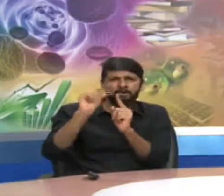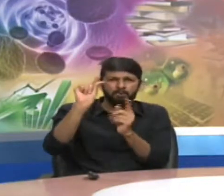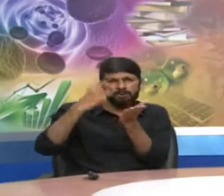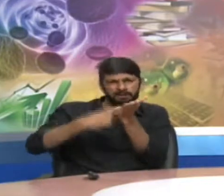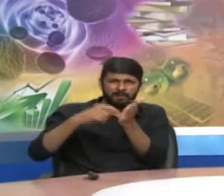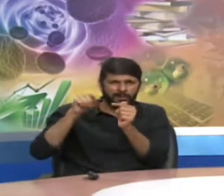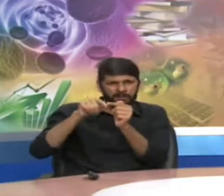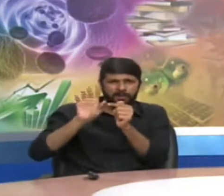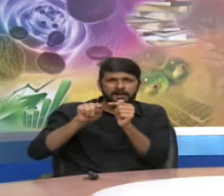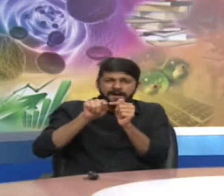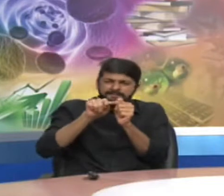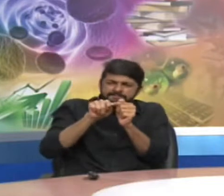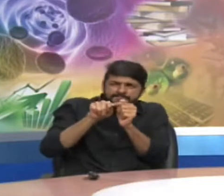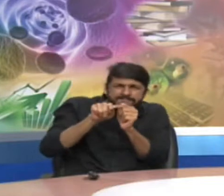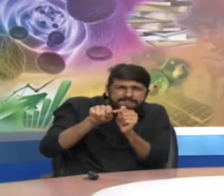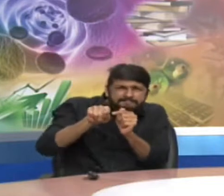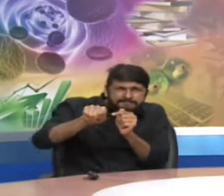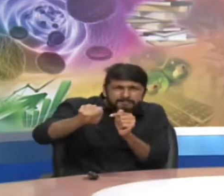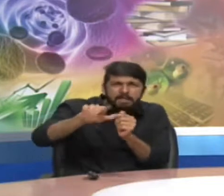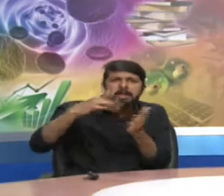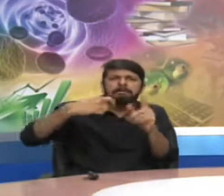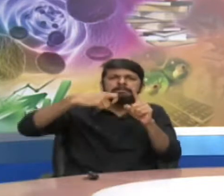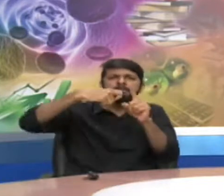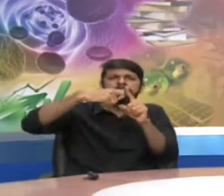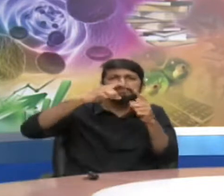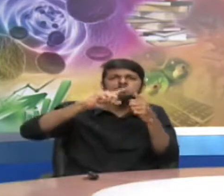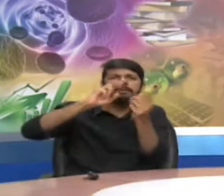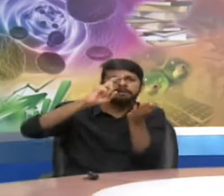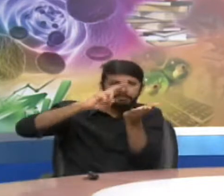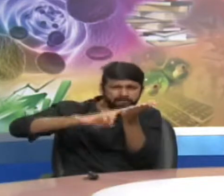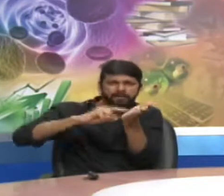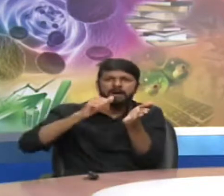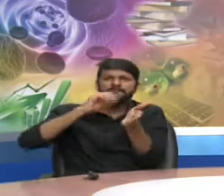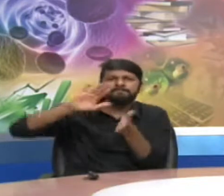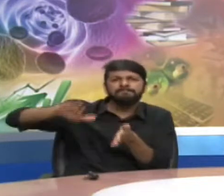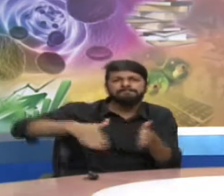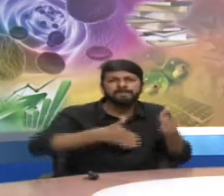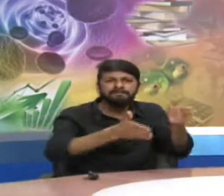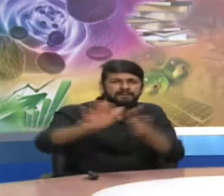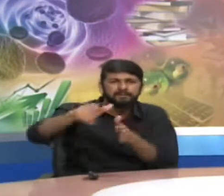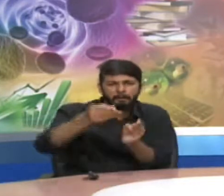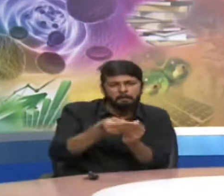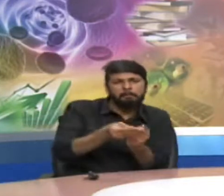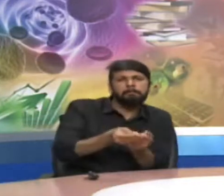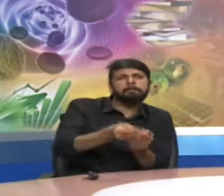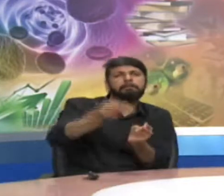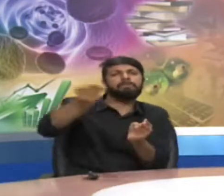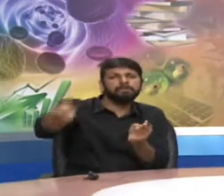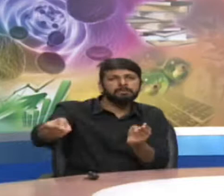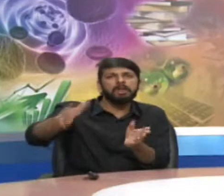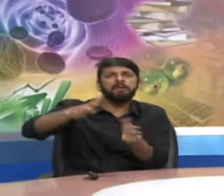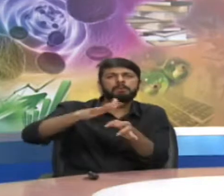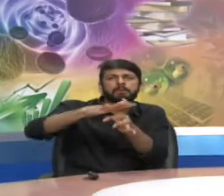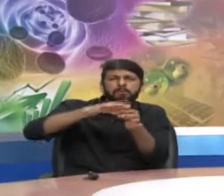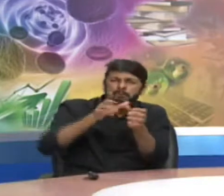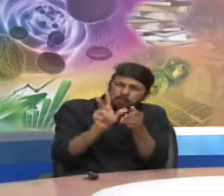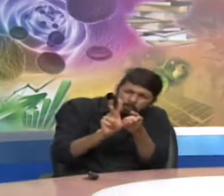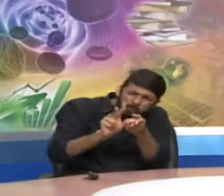J. Cockburn found fossilized rhinoceros bones